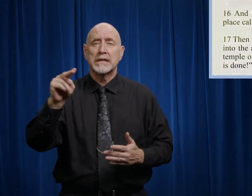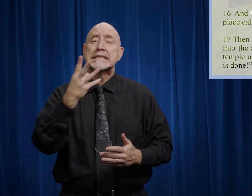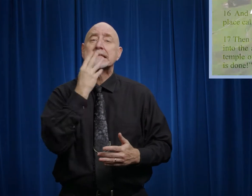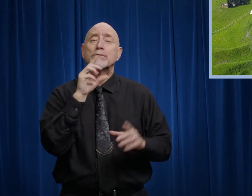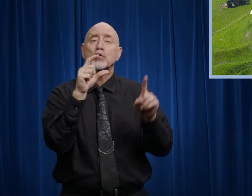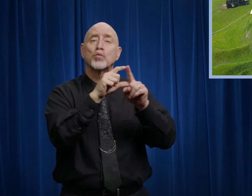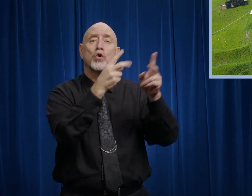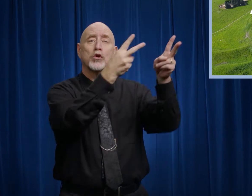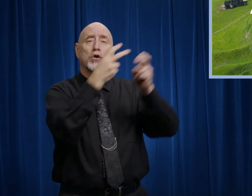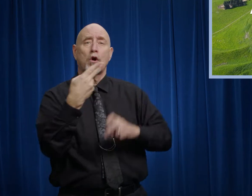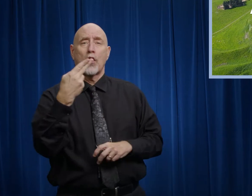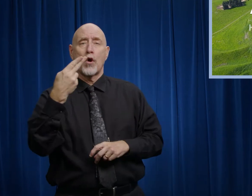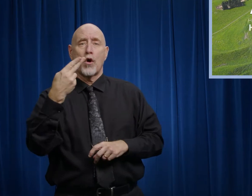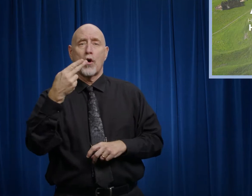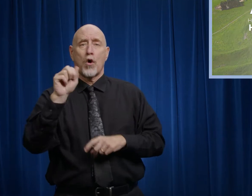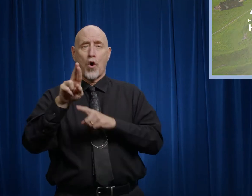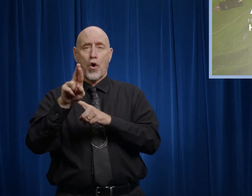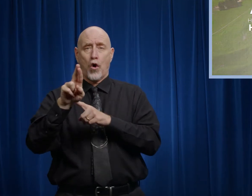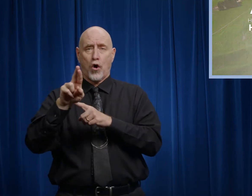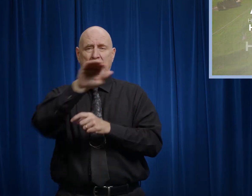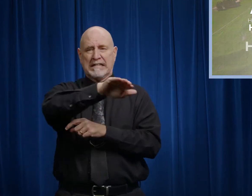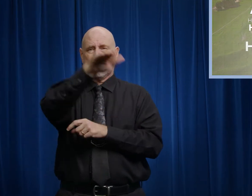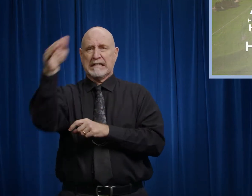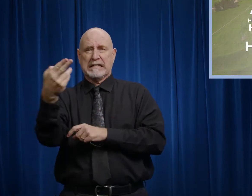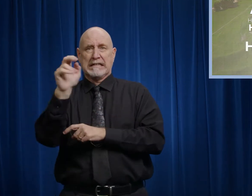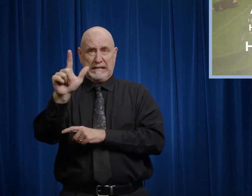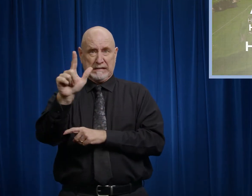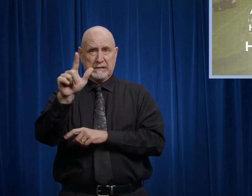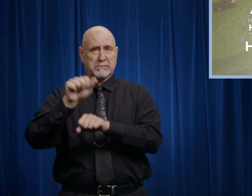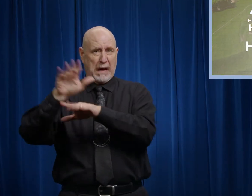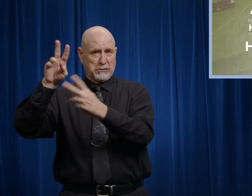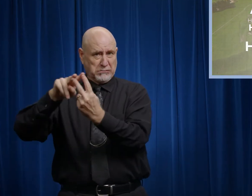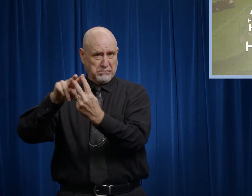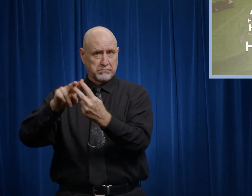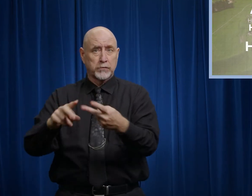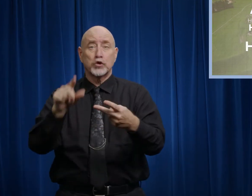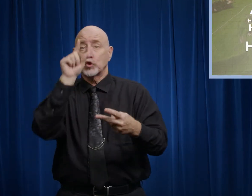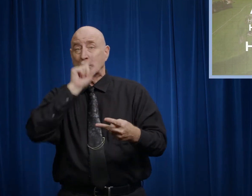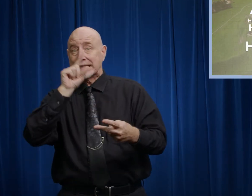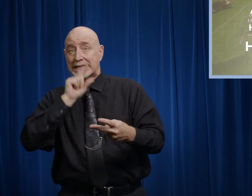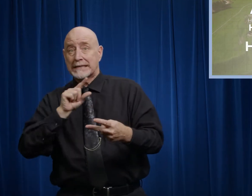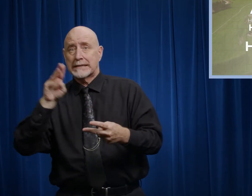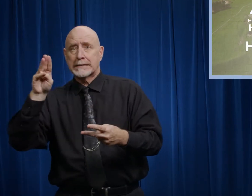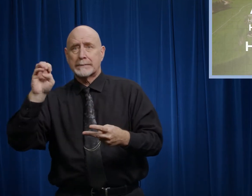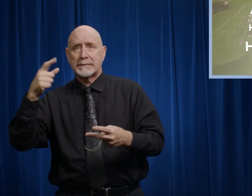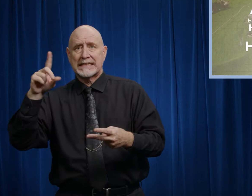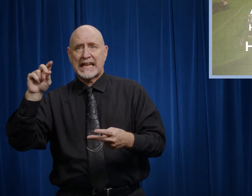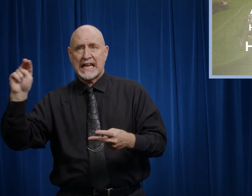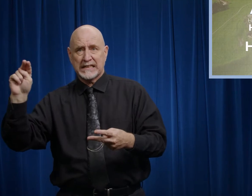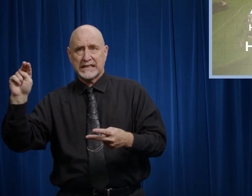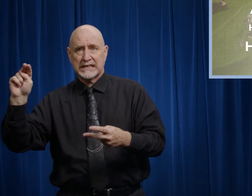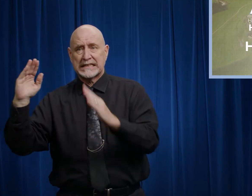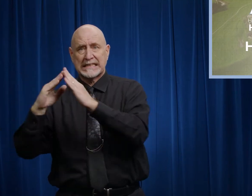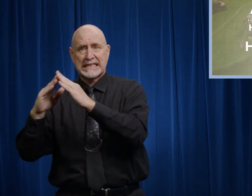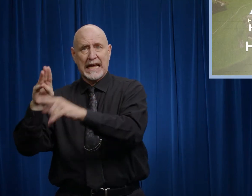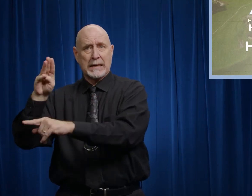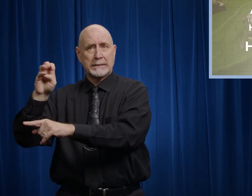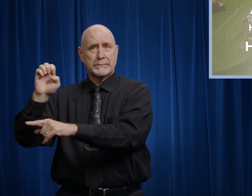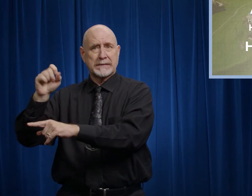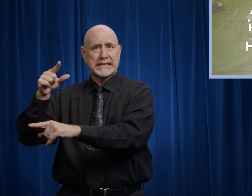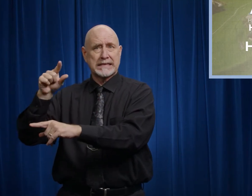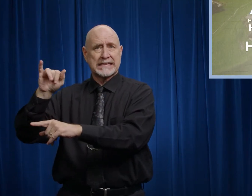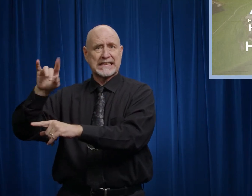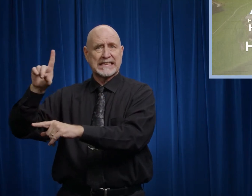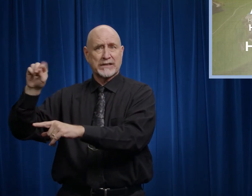Armageddon comes from the Hebrew word har, meaning hill or mountain, and the Greek name Megiddon from the town known